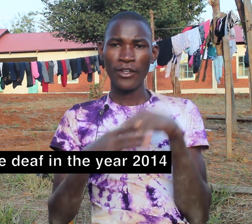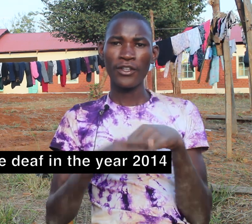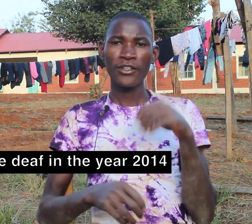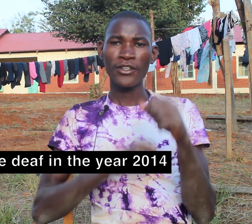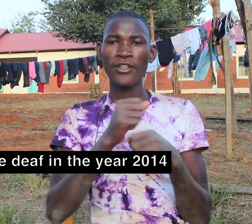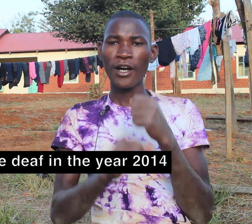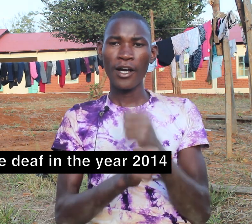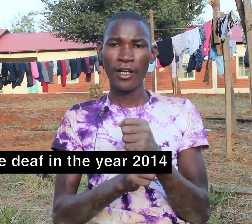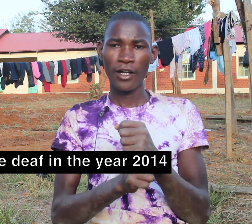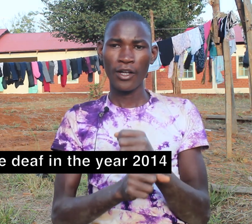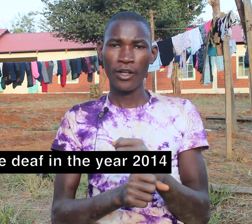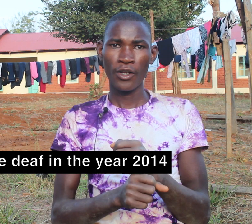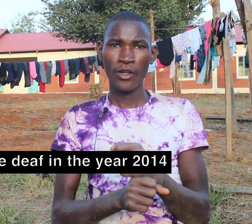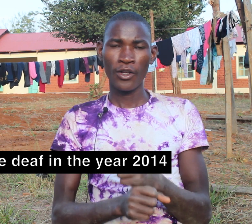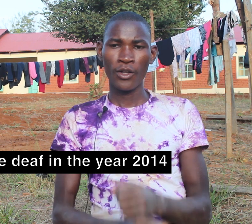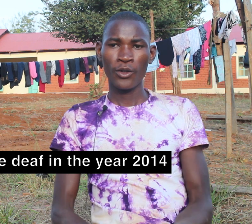in here